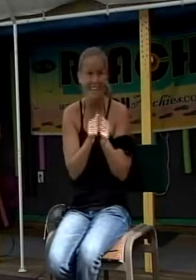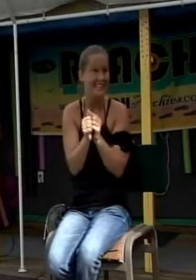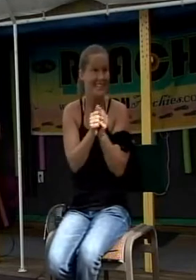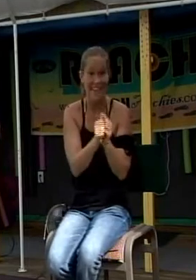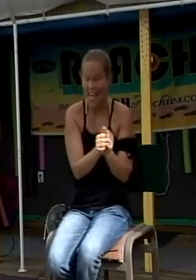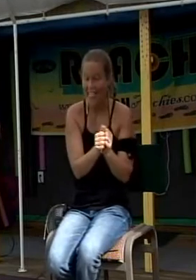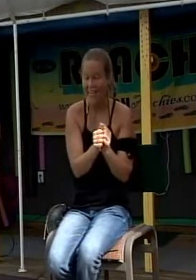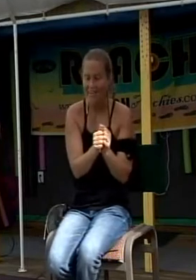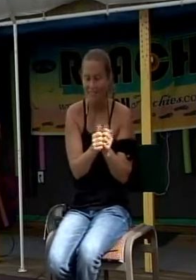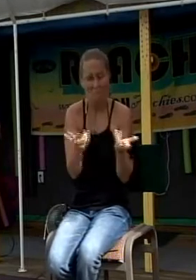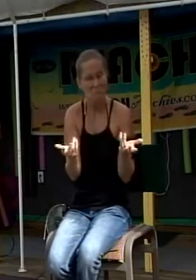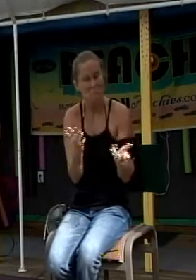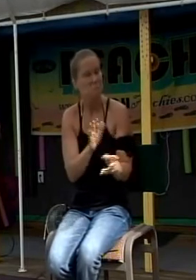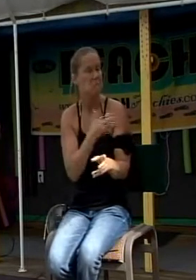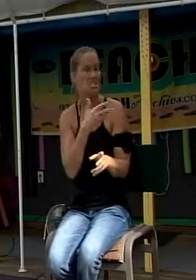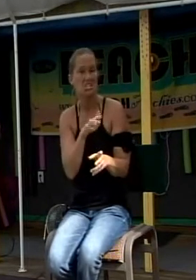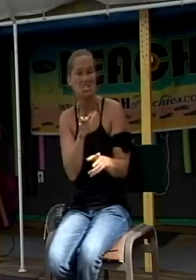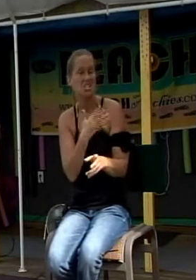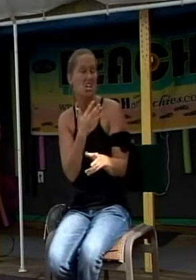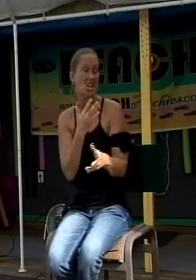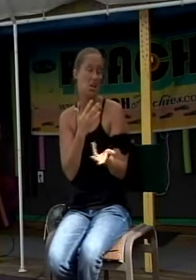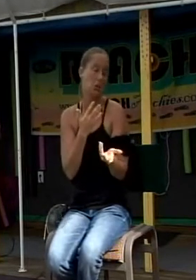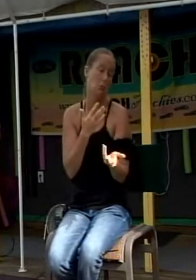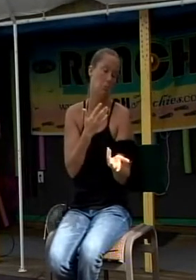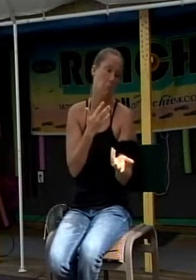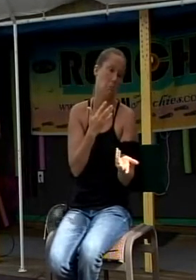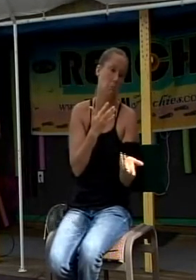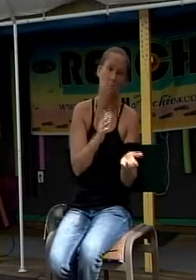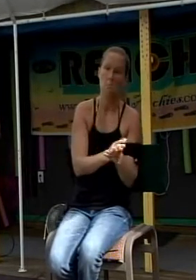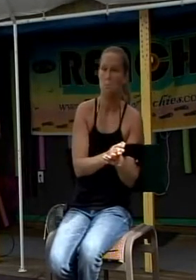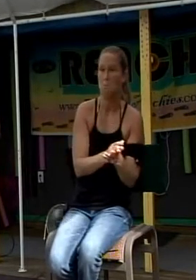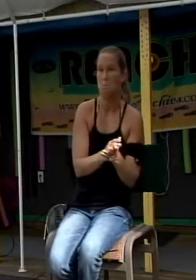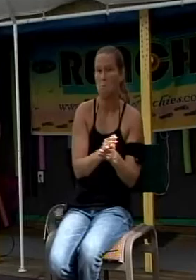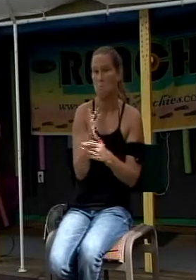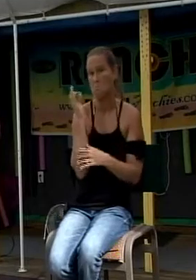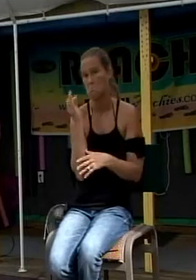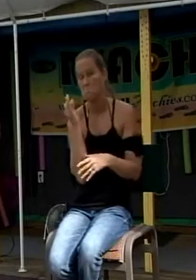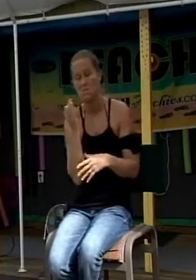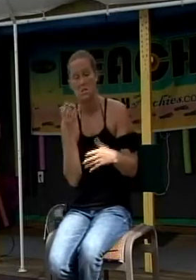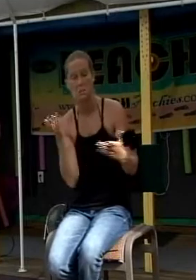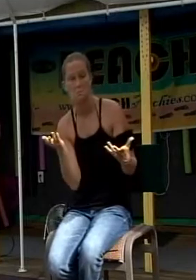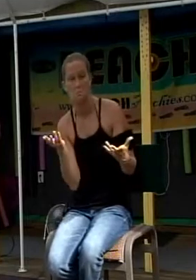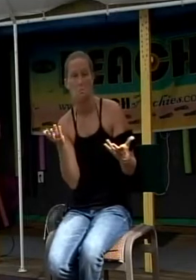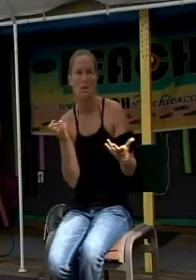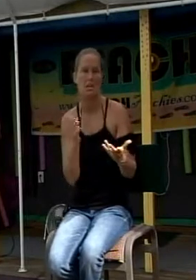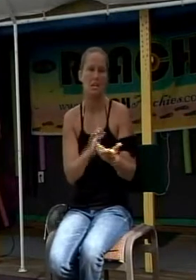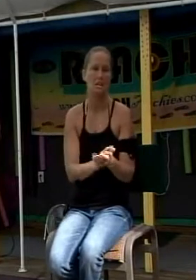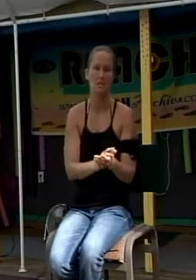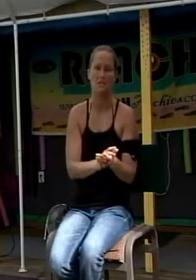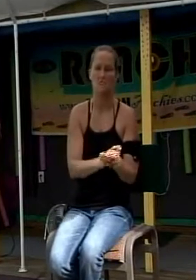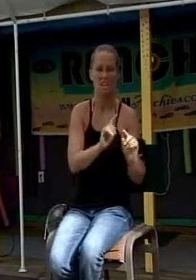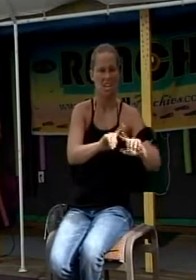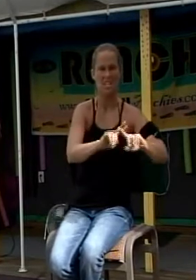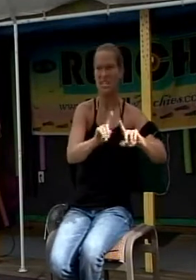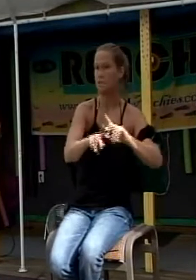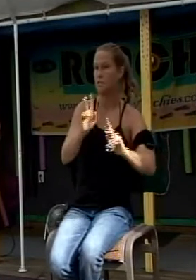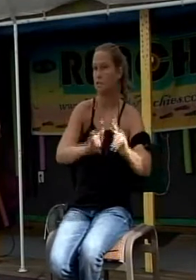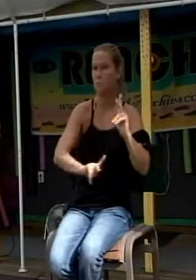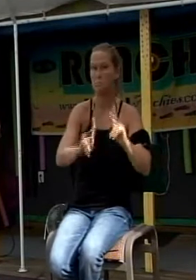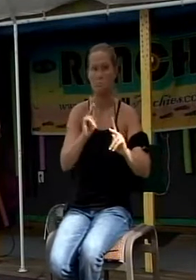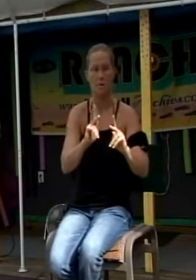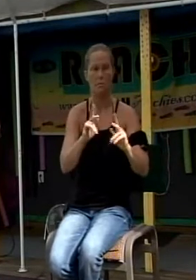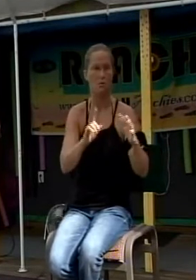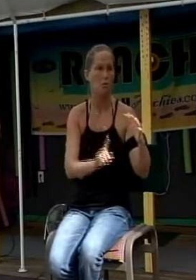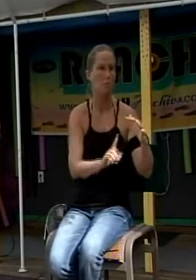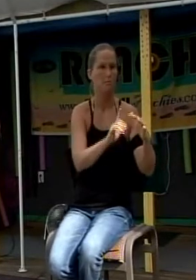was a poem, they'd share it. If it was a story or a revelation, they'd share it. That's what the church was. It wasn't a preacher sharing God's word. It